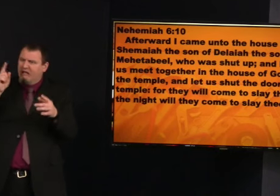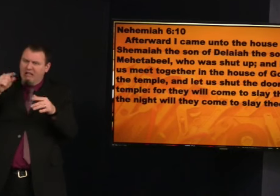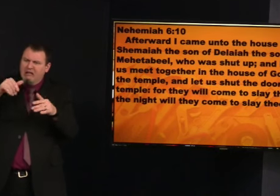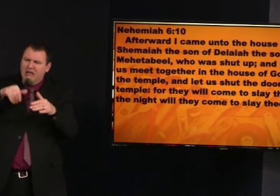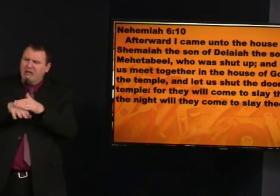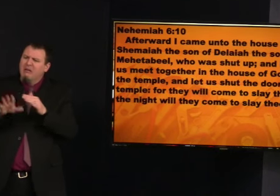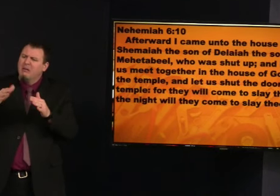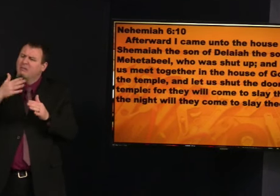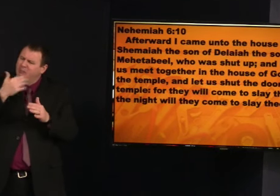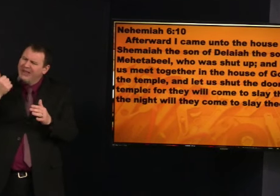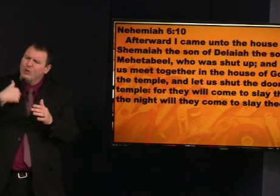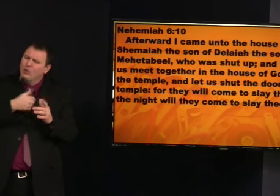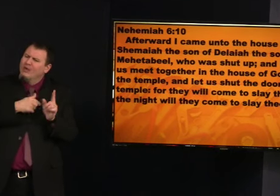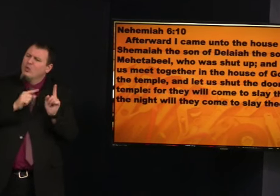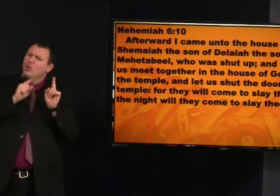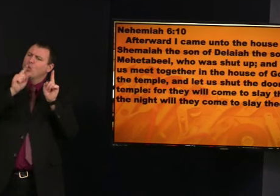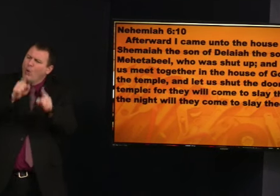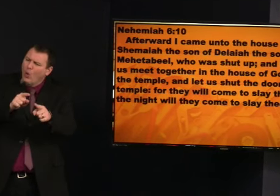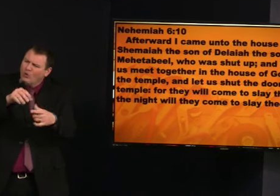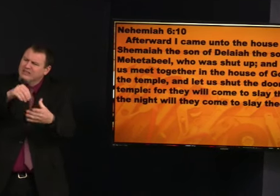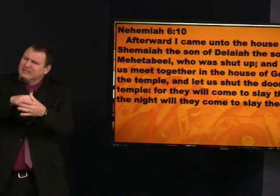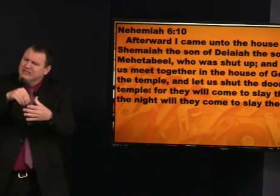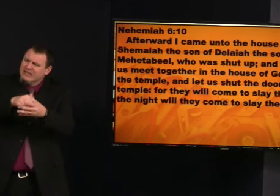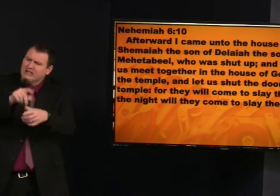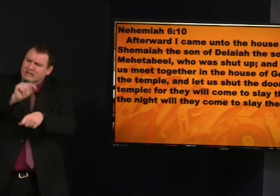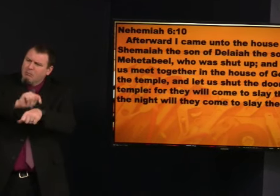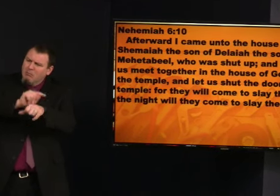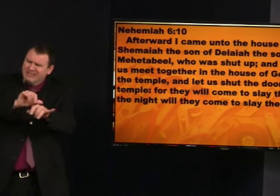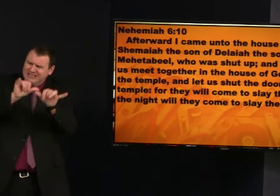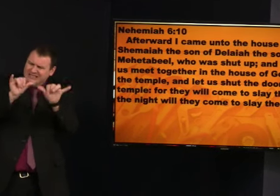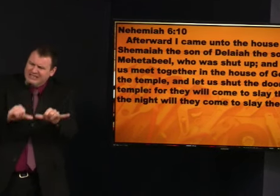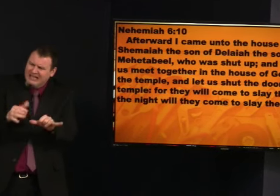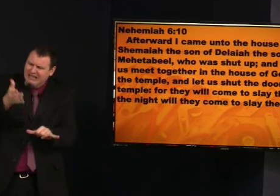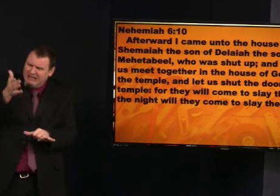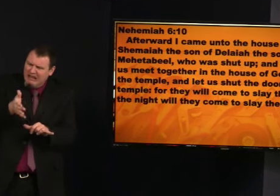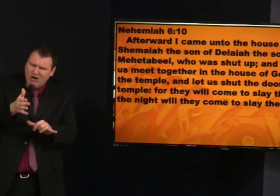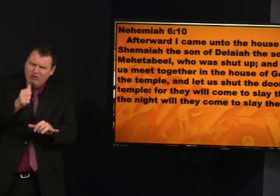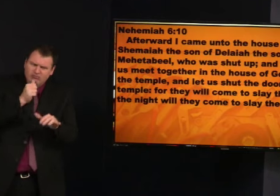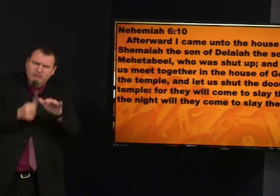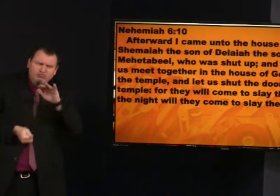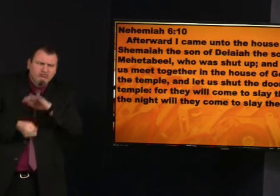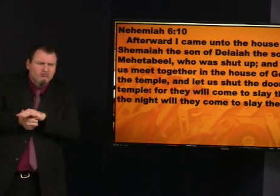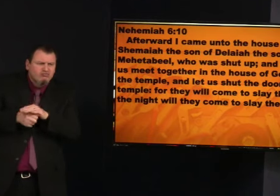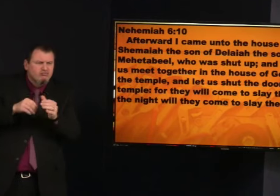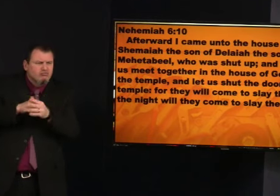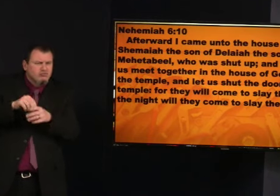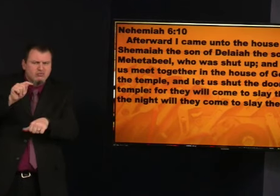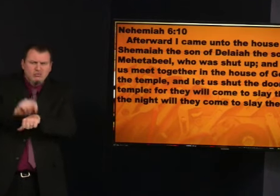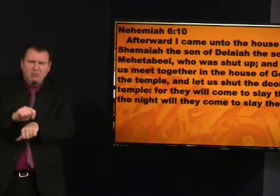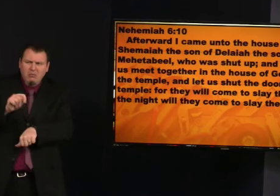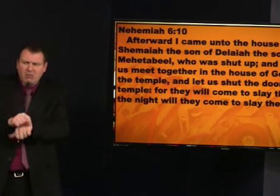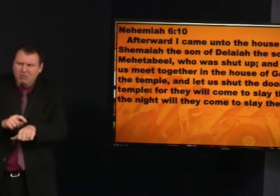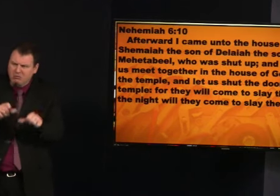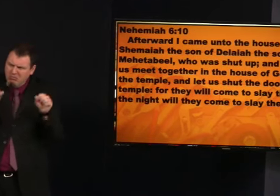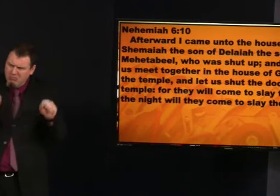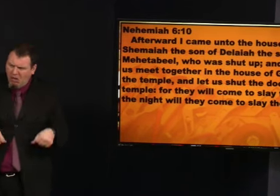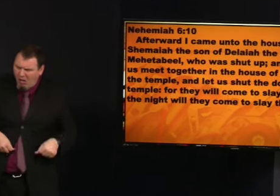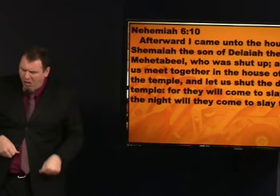And the night, they come to kill you. So we better go inside the temple and hide out in the